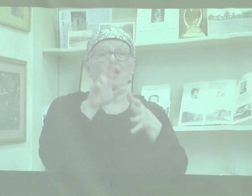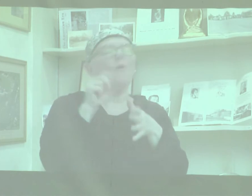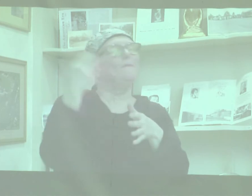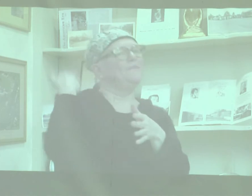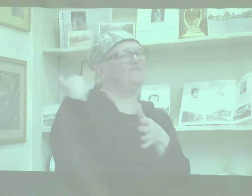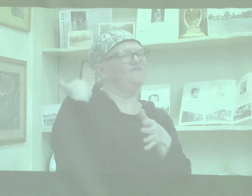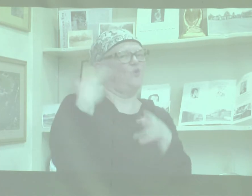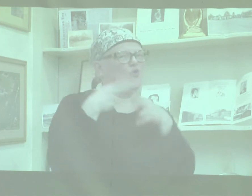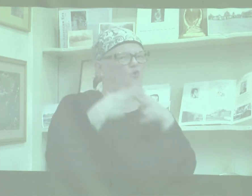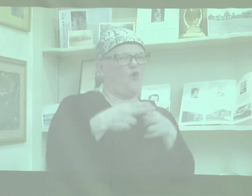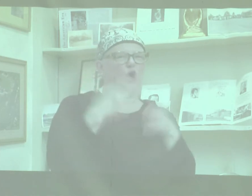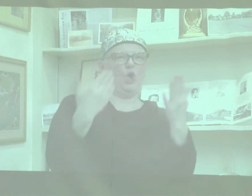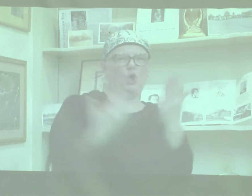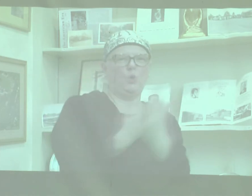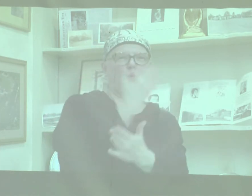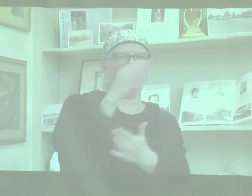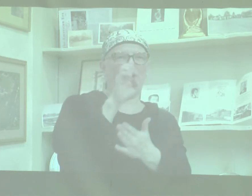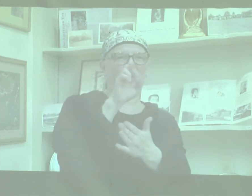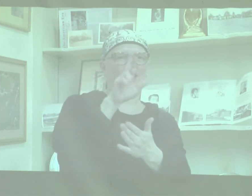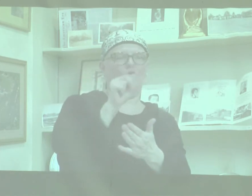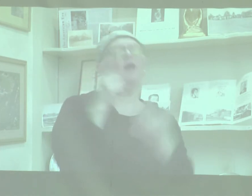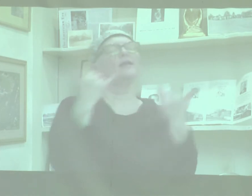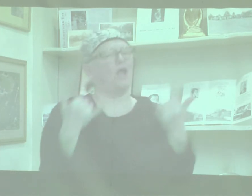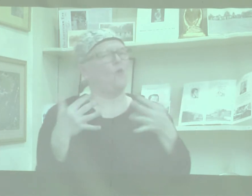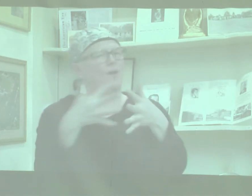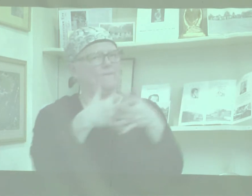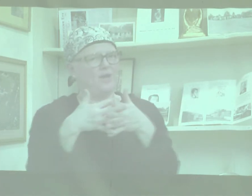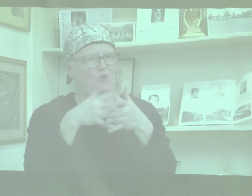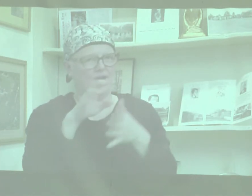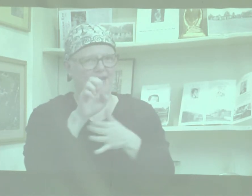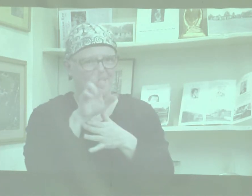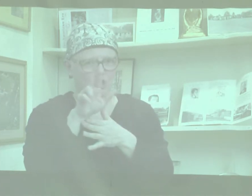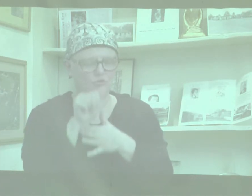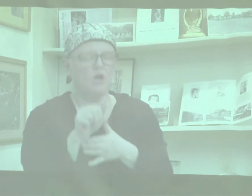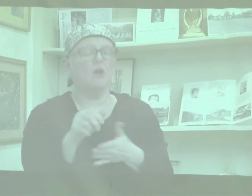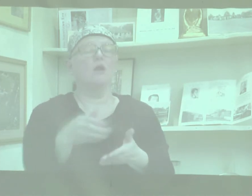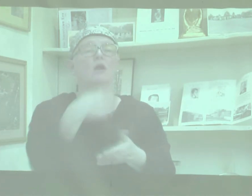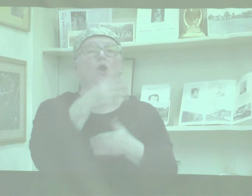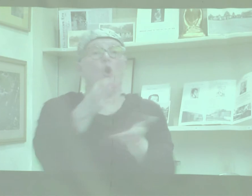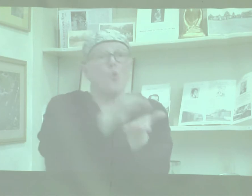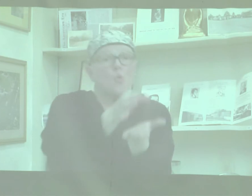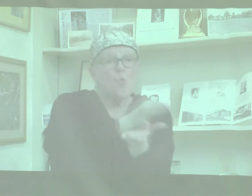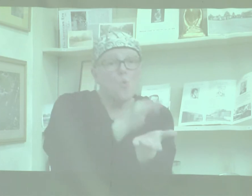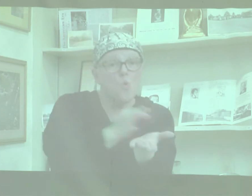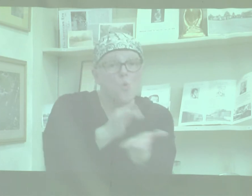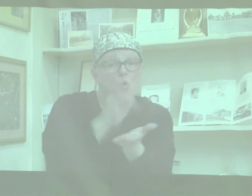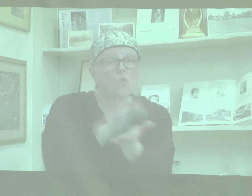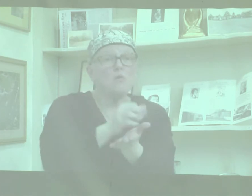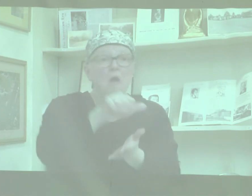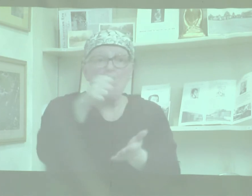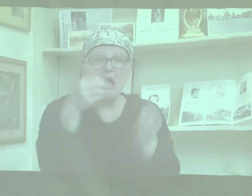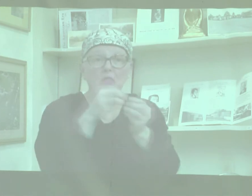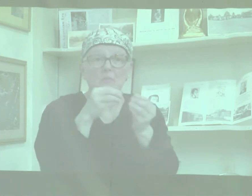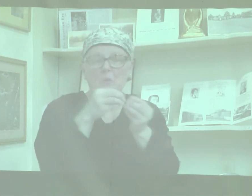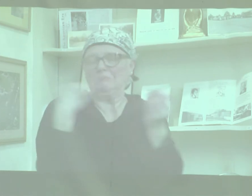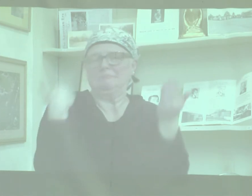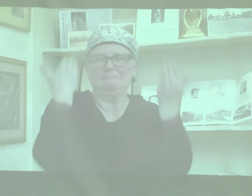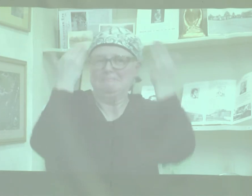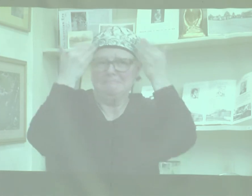the American era, it used to be called the New Era, now it's been renamed, some coins from the time,